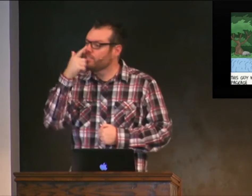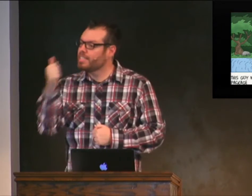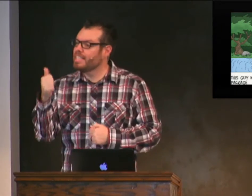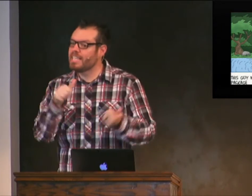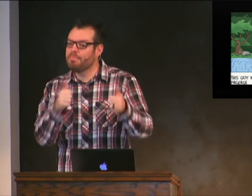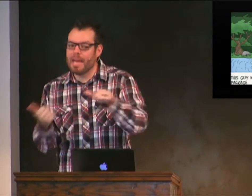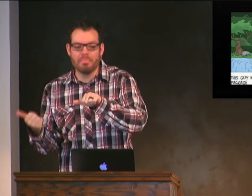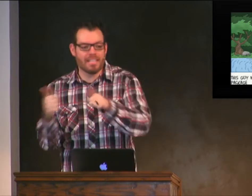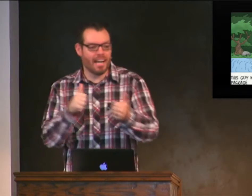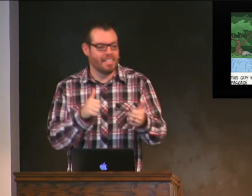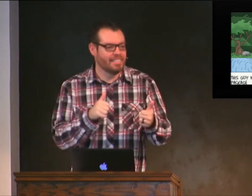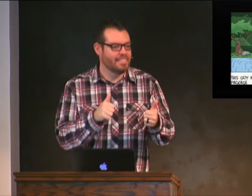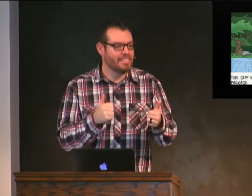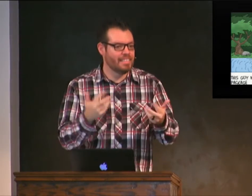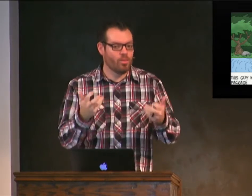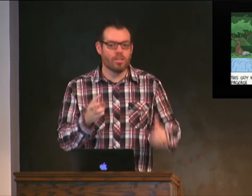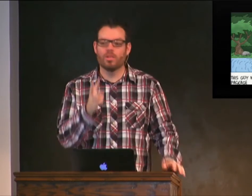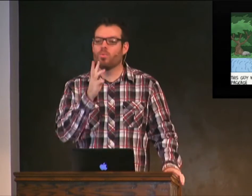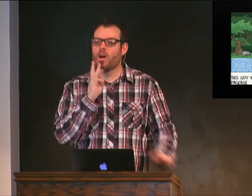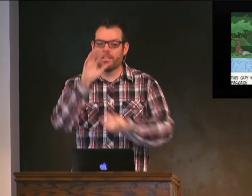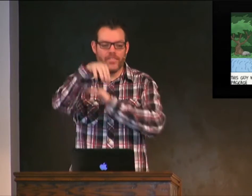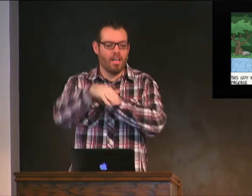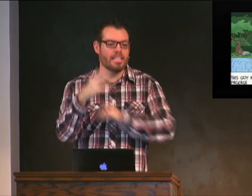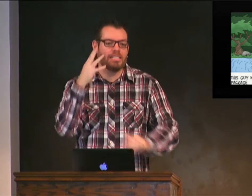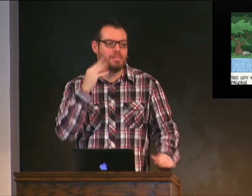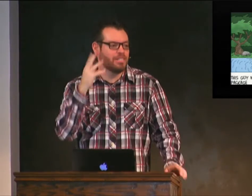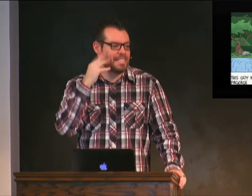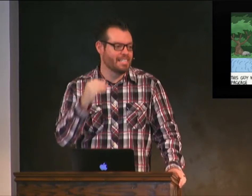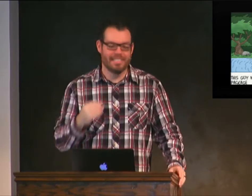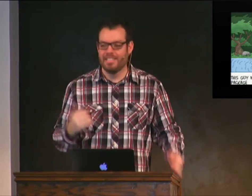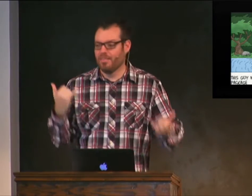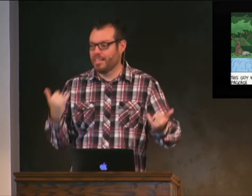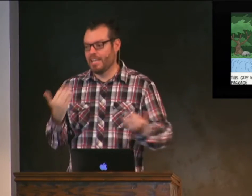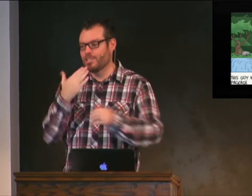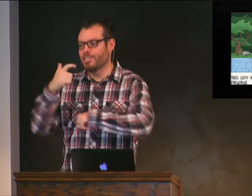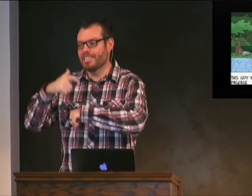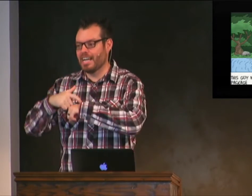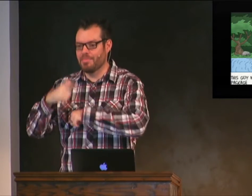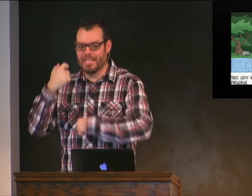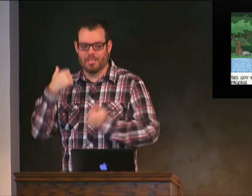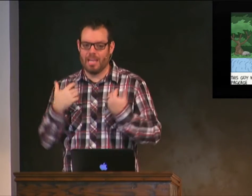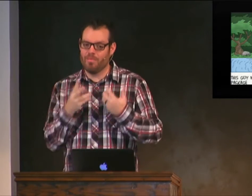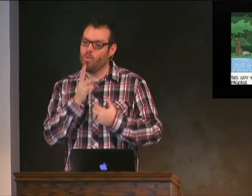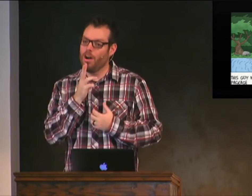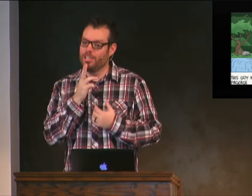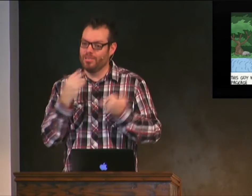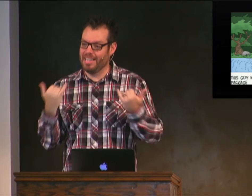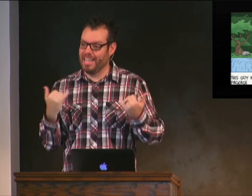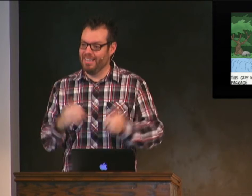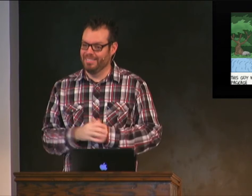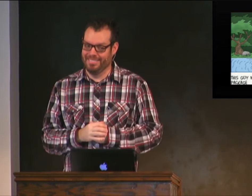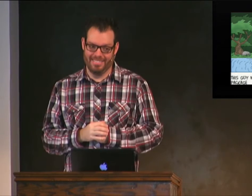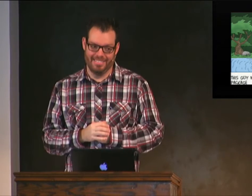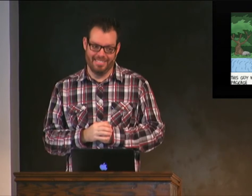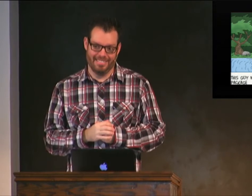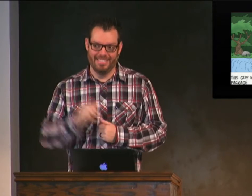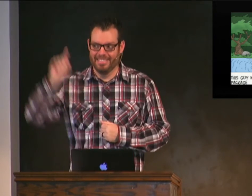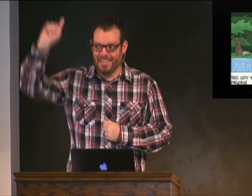So you're interested in getting baptized and you want the waterfall experience? Right now it's a good time because we have water right